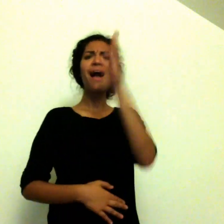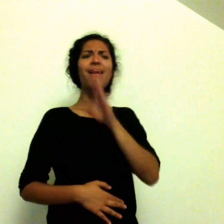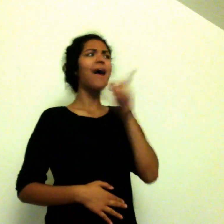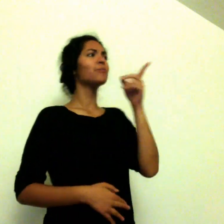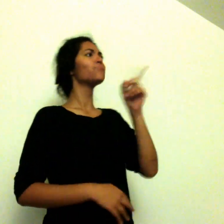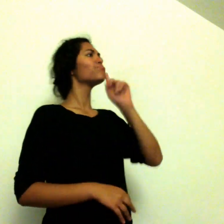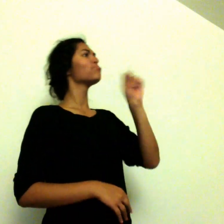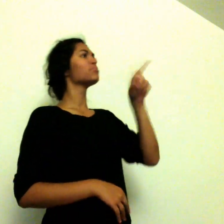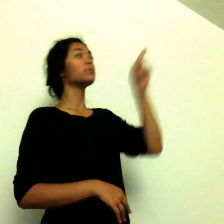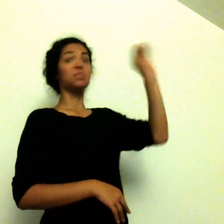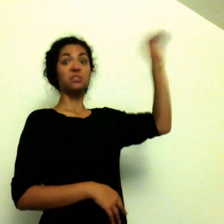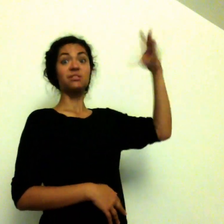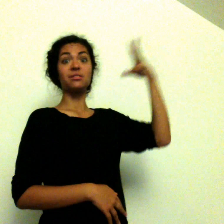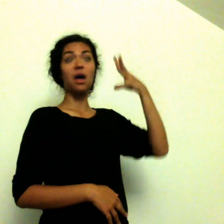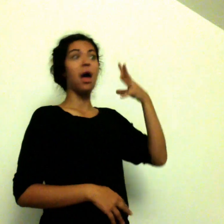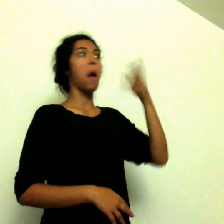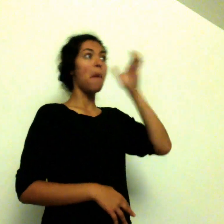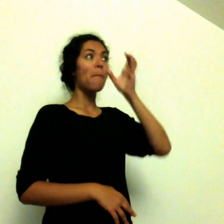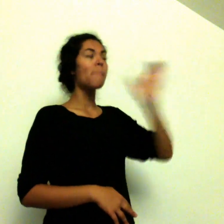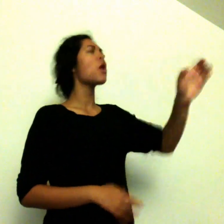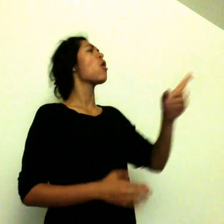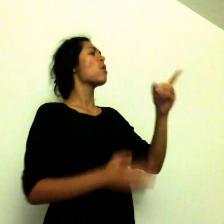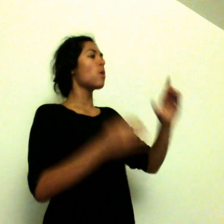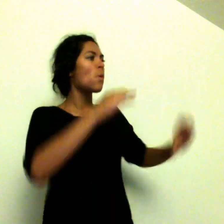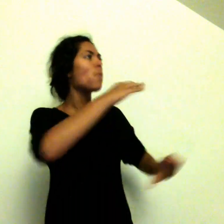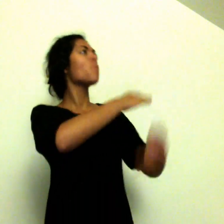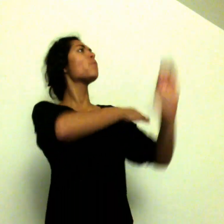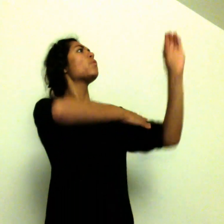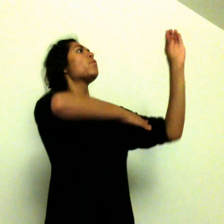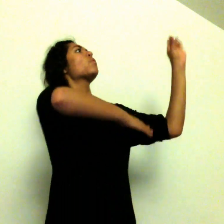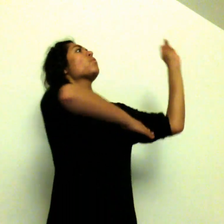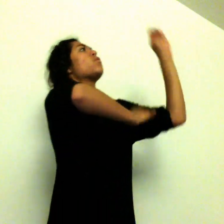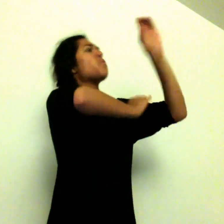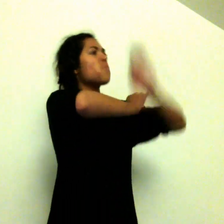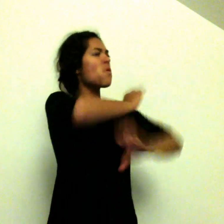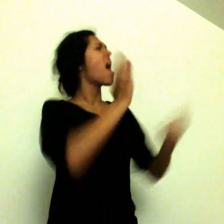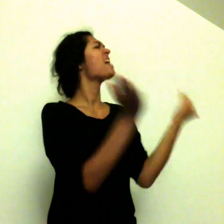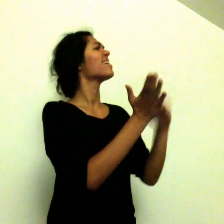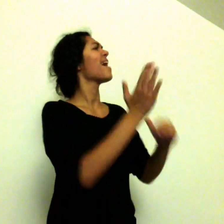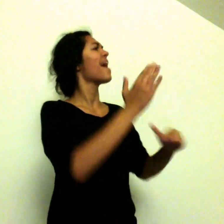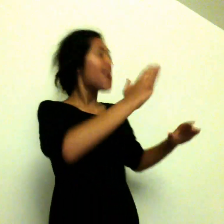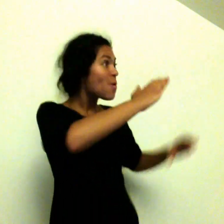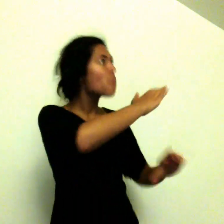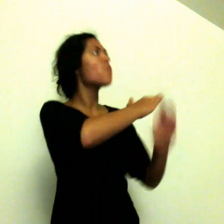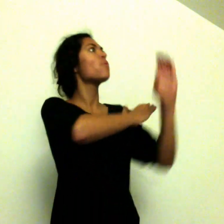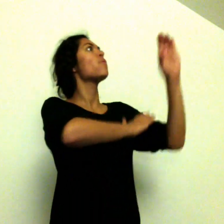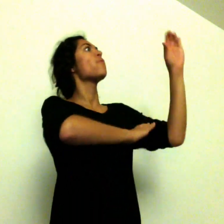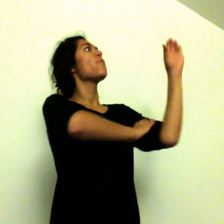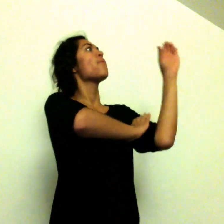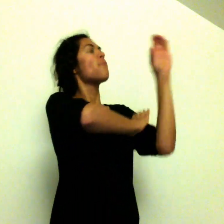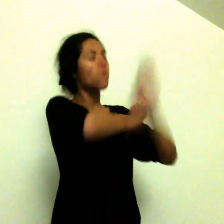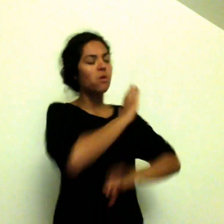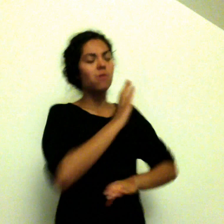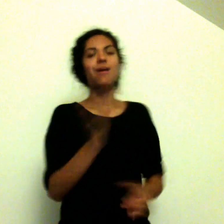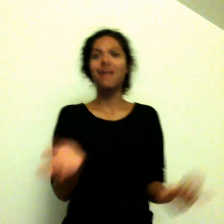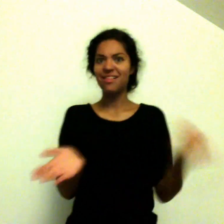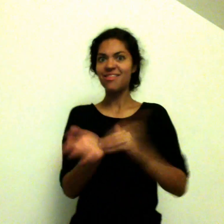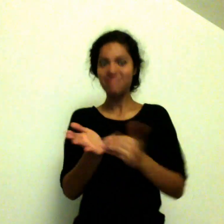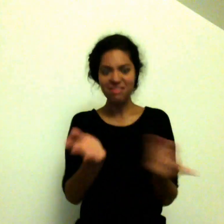night, do it again. In that repetitive action of God, he's able to exult in it. And Nathan was having a great time, sending